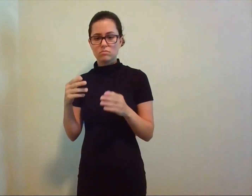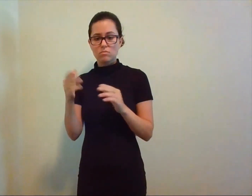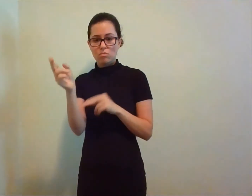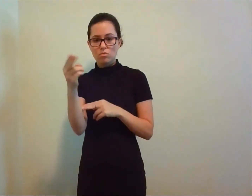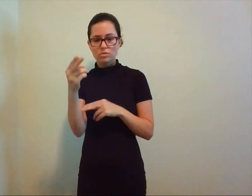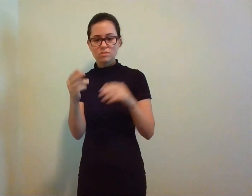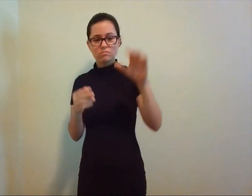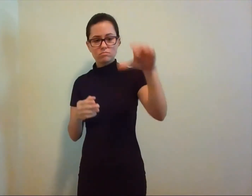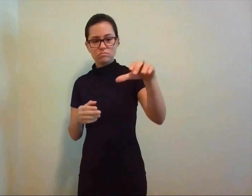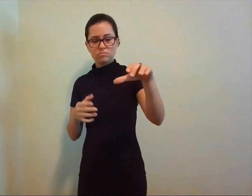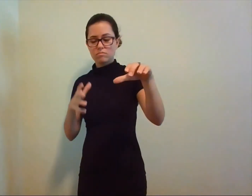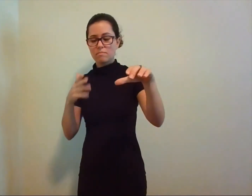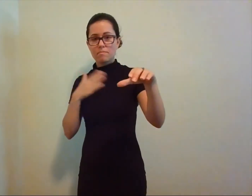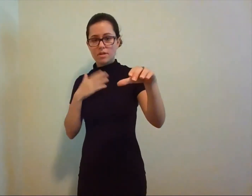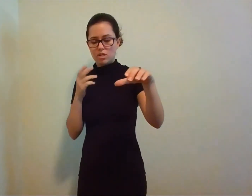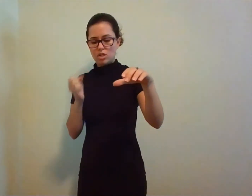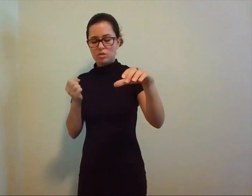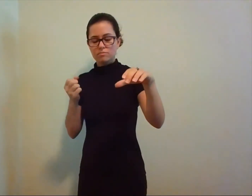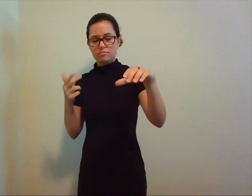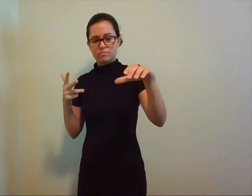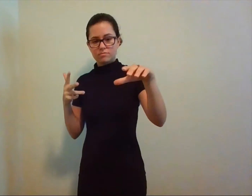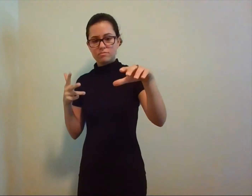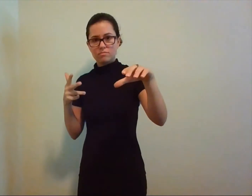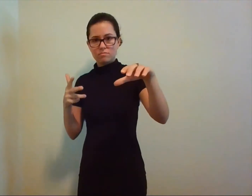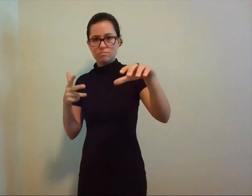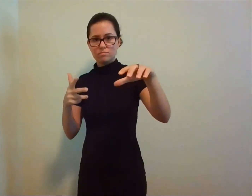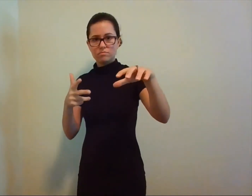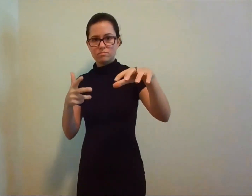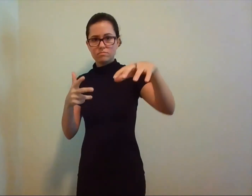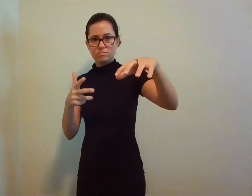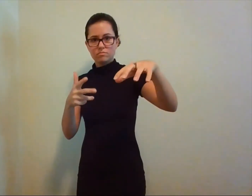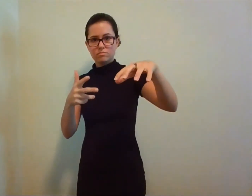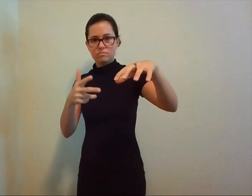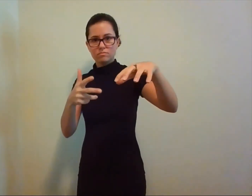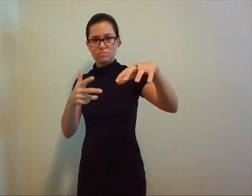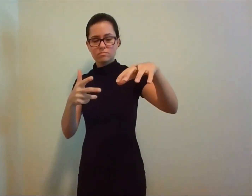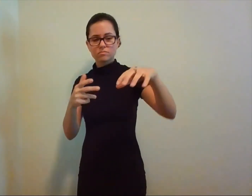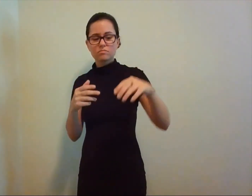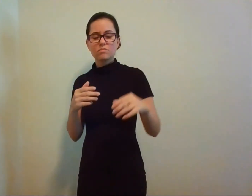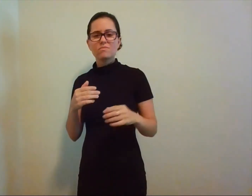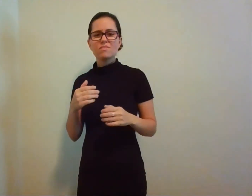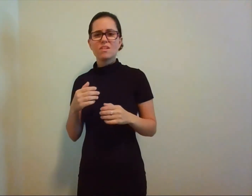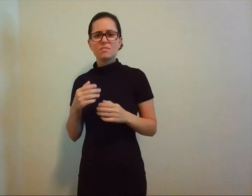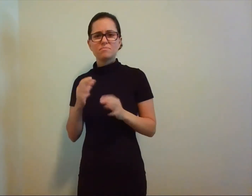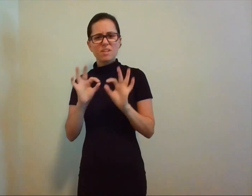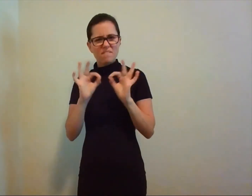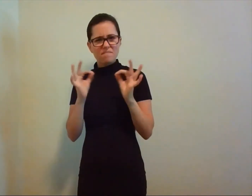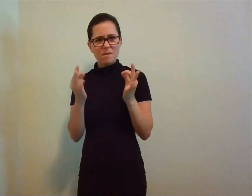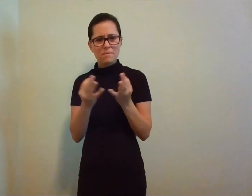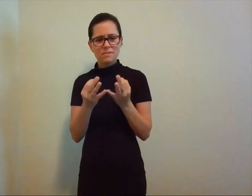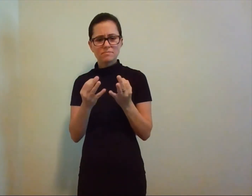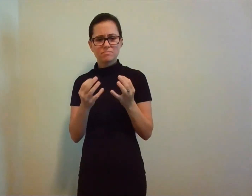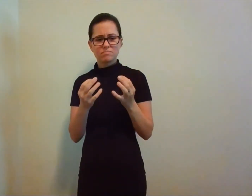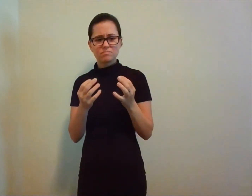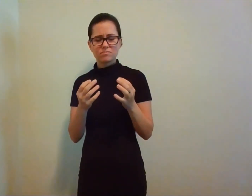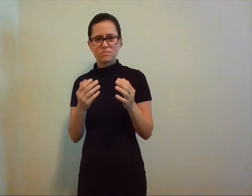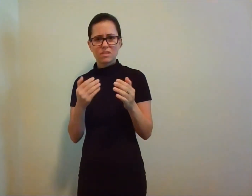welcome us to the hotel, whatever. And I'm right behind a family that's gotten there at the exact same time with us, and that family